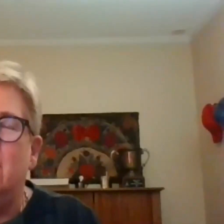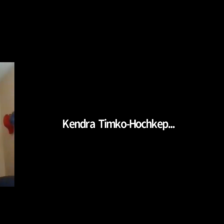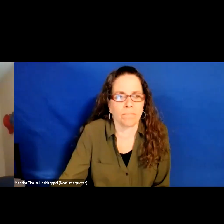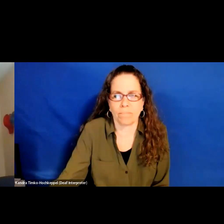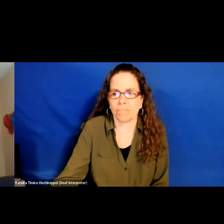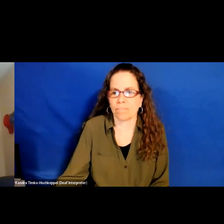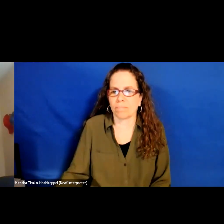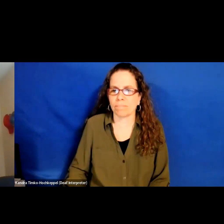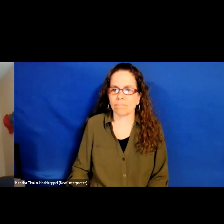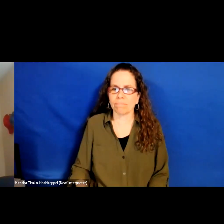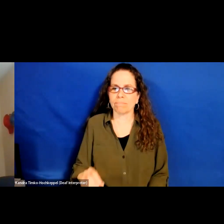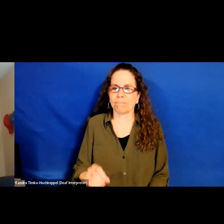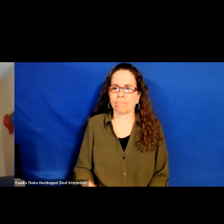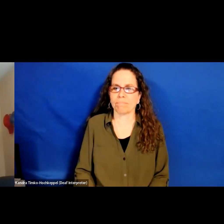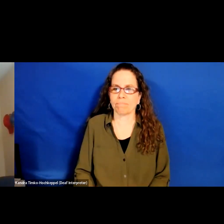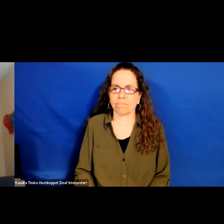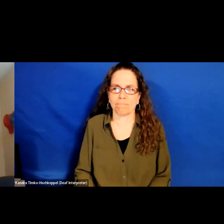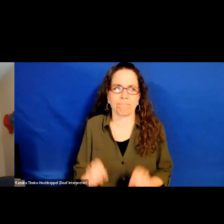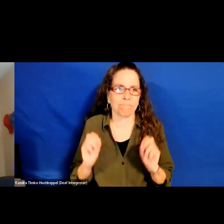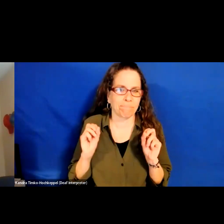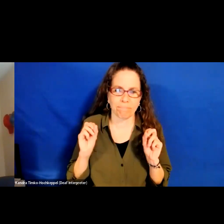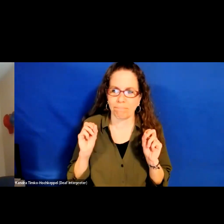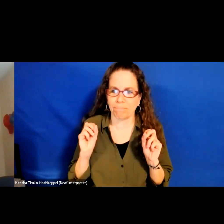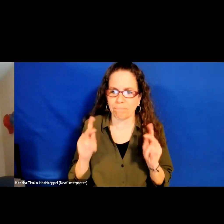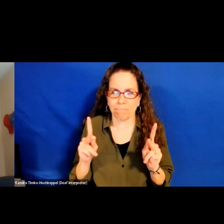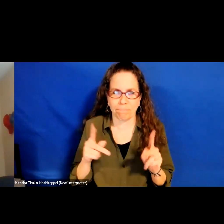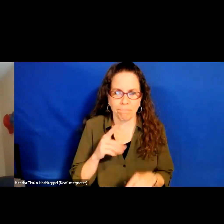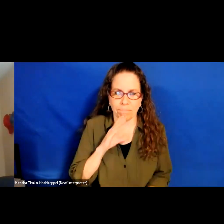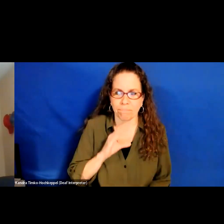Okay. So at this point,